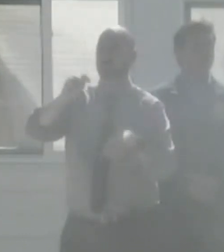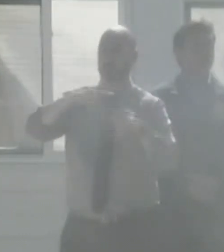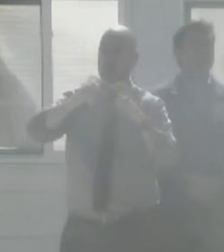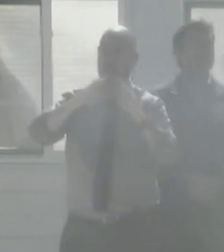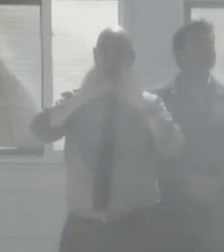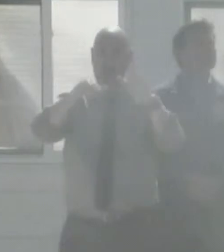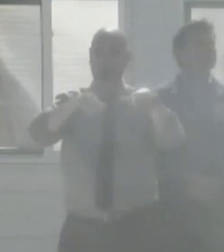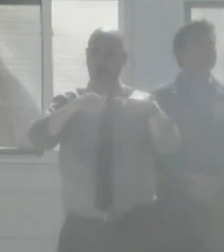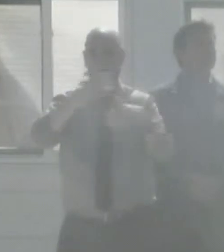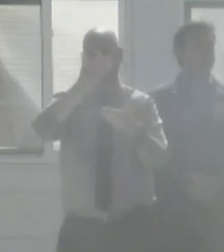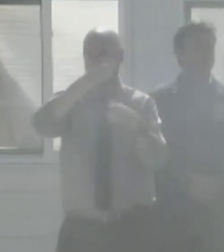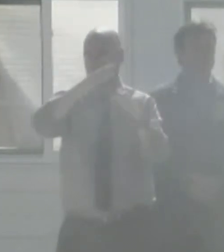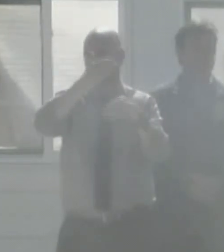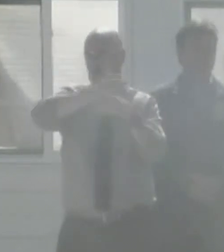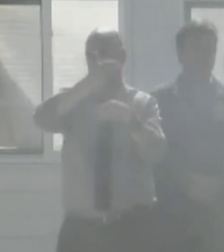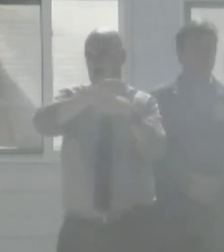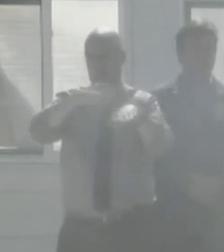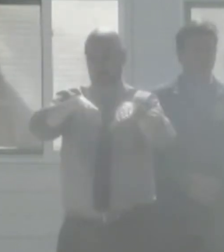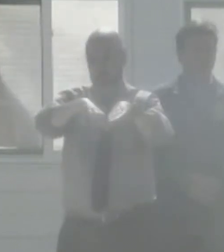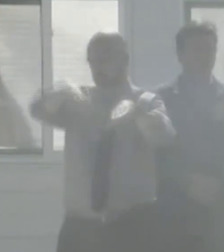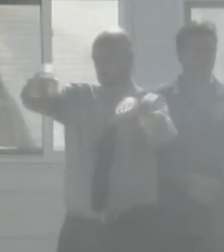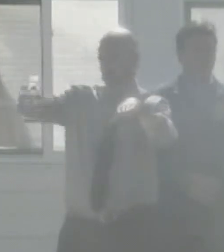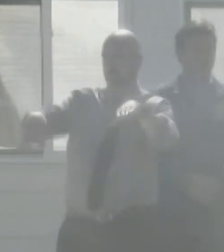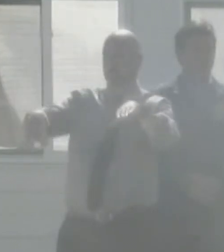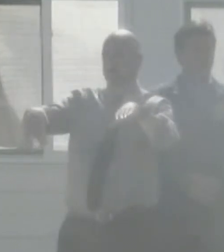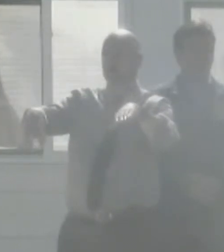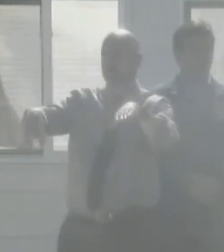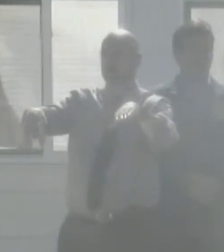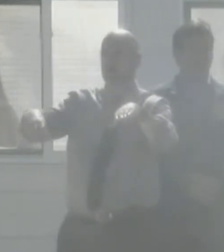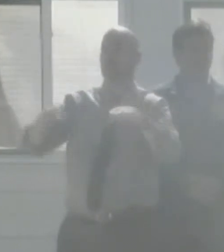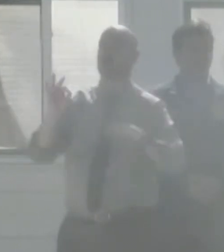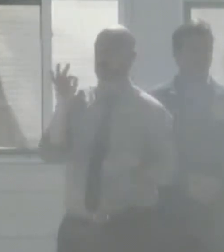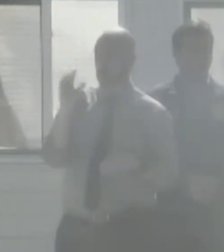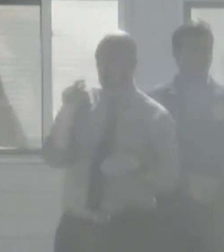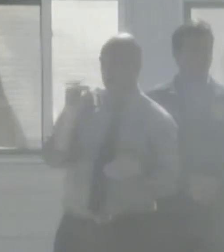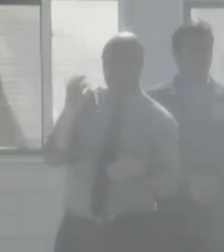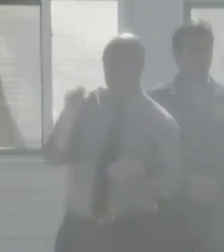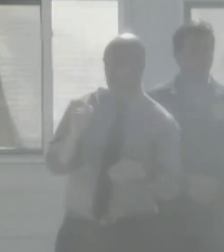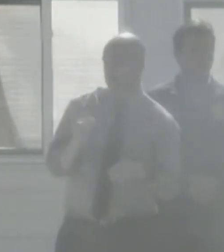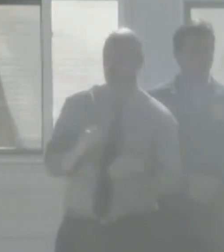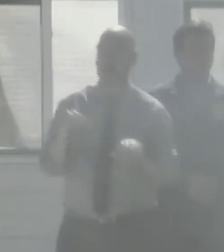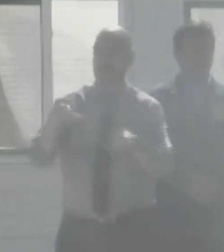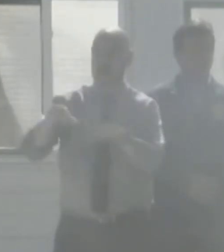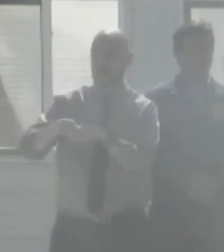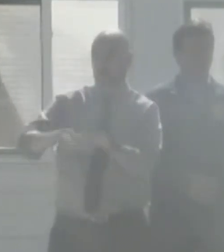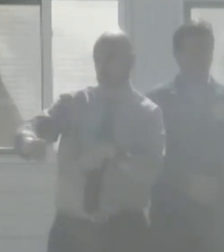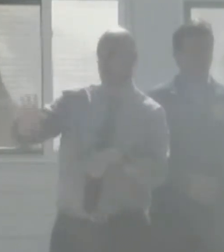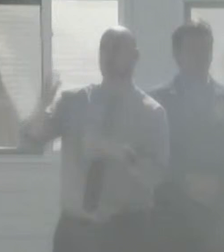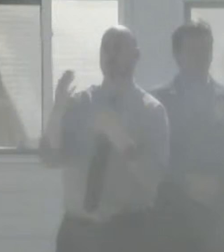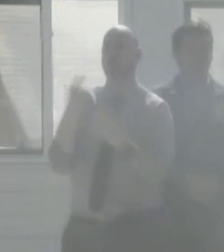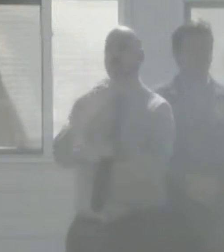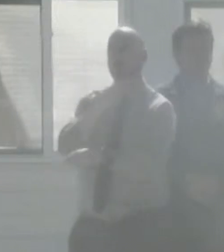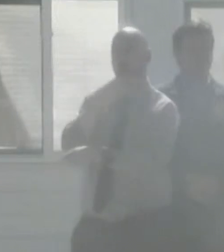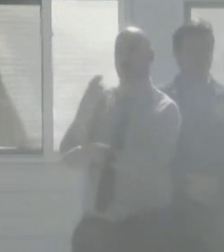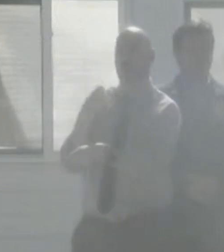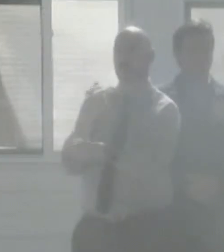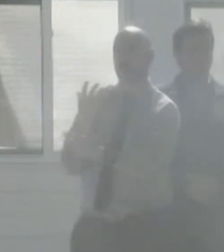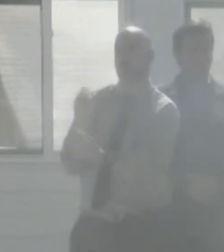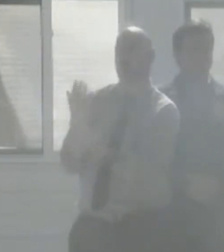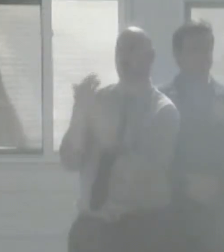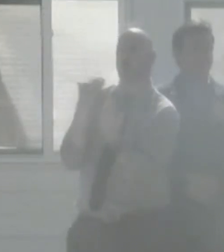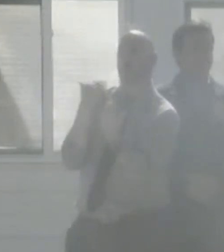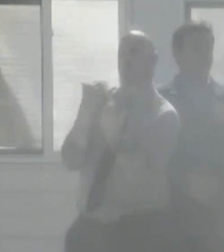20 minutes when you refuel, and then keep a carbon monoxide detector in your home so